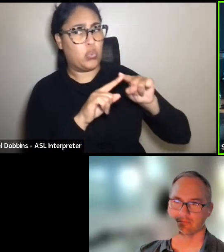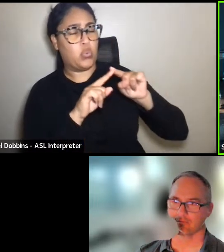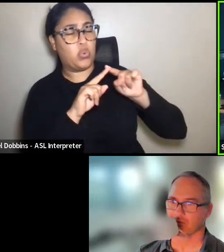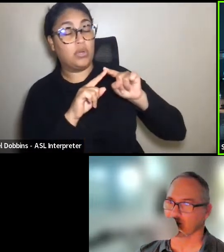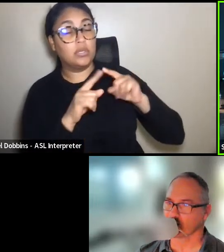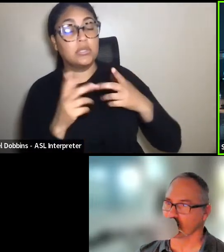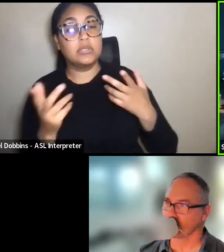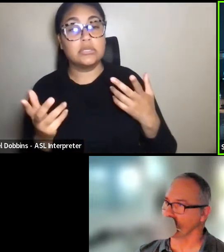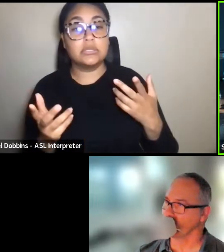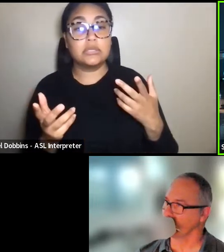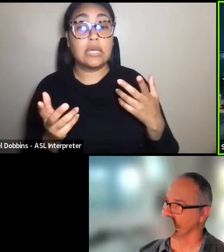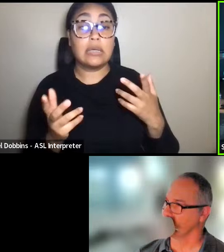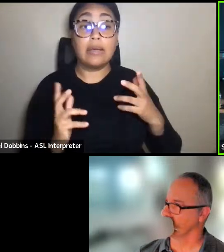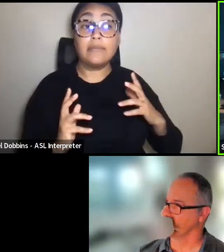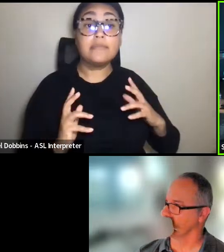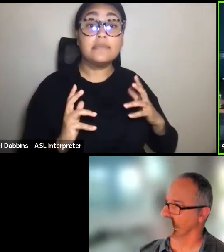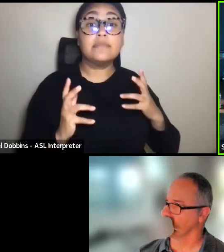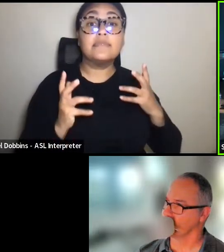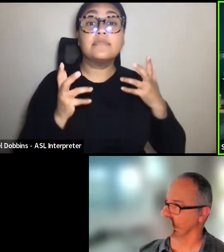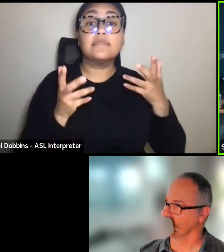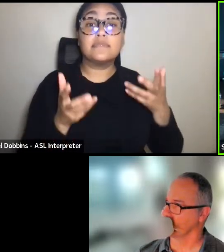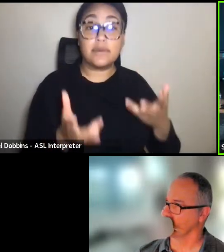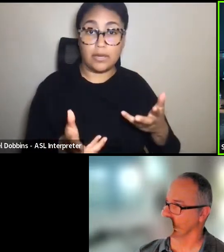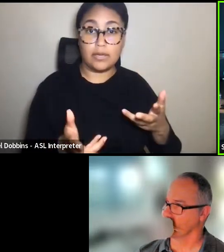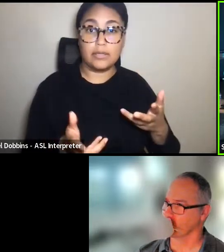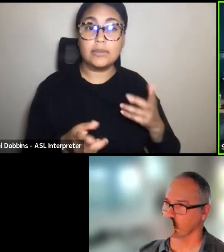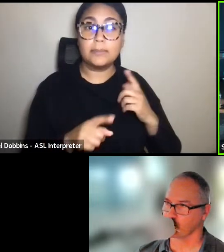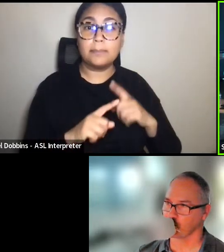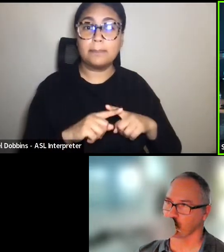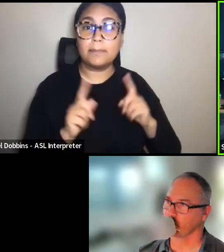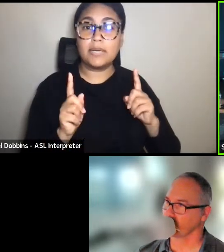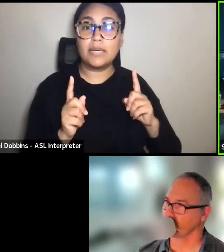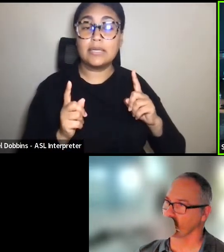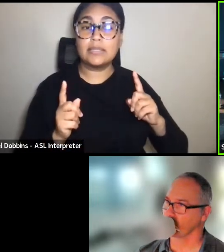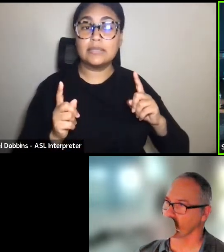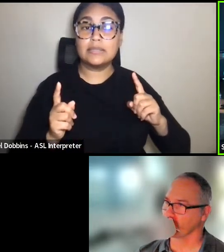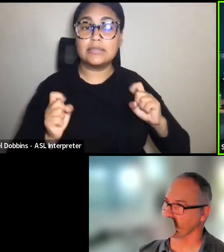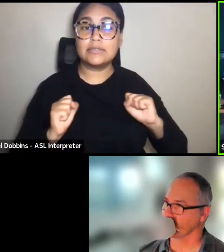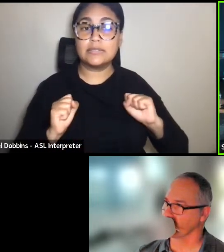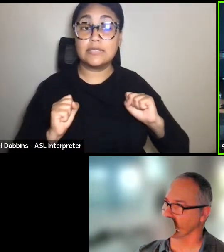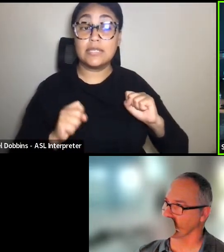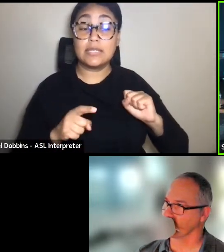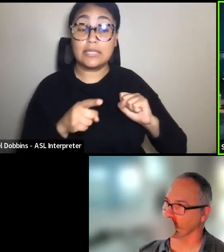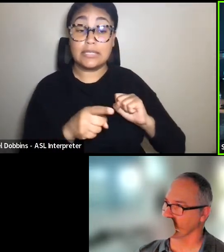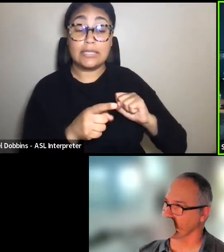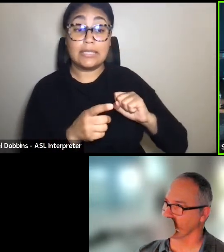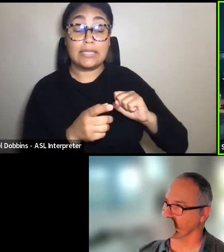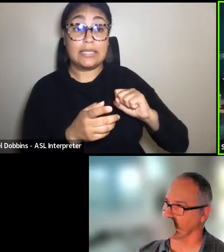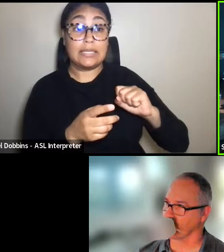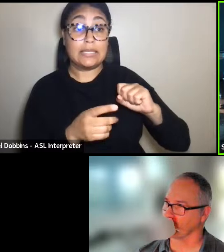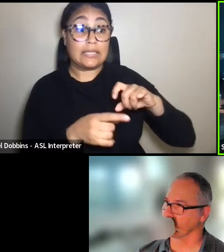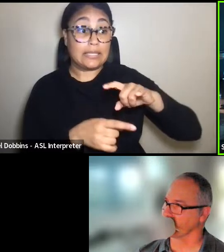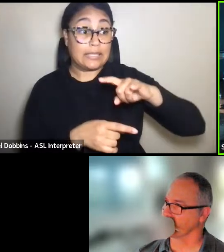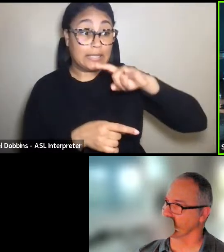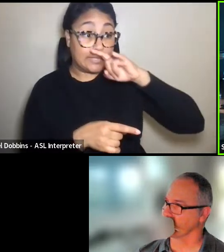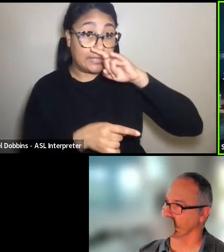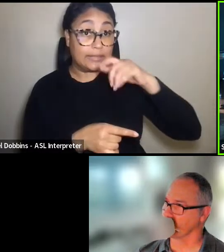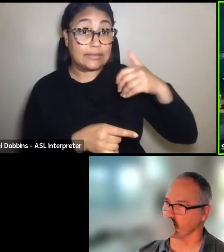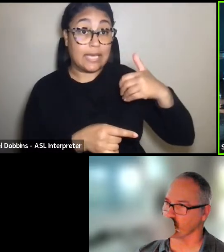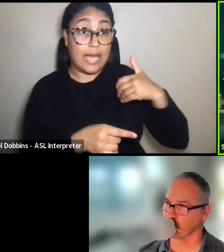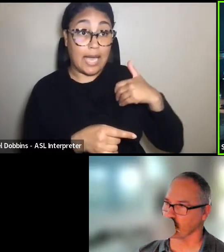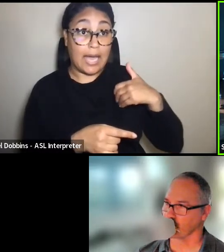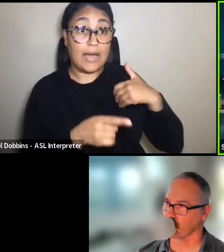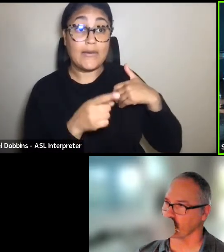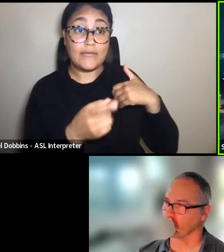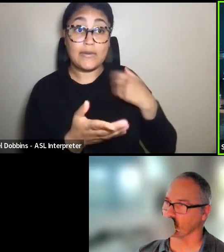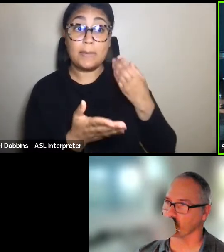that's fine, except it means that for kids with means, it means that they're jumping ahead